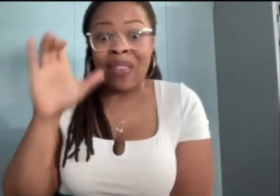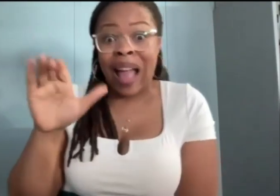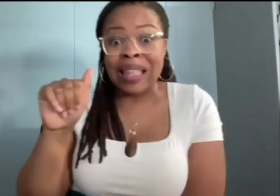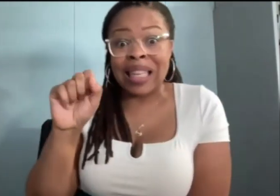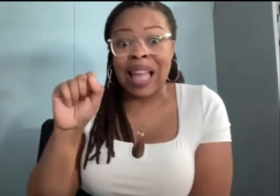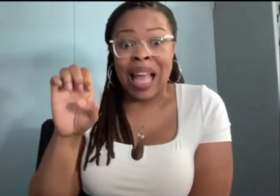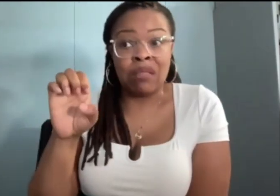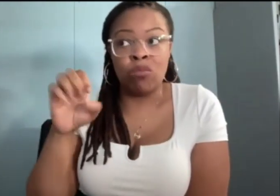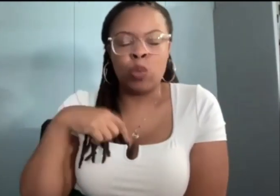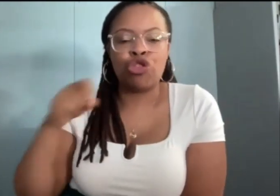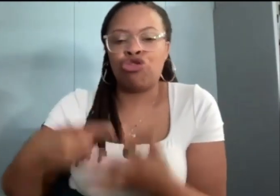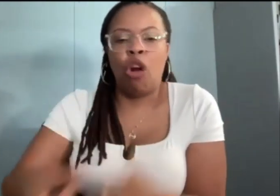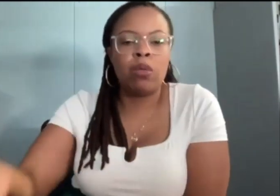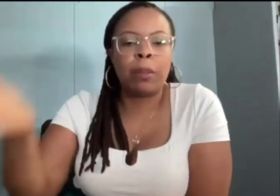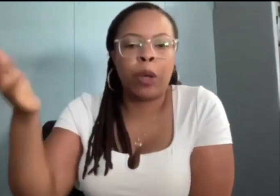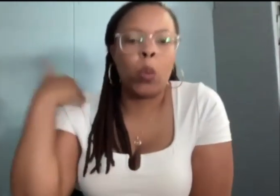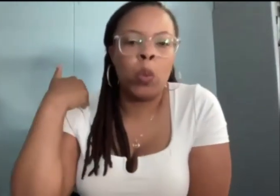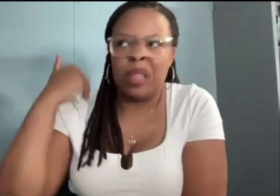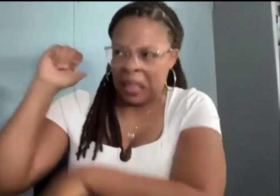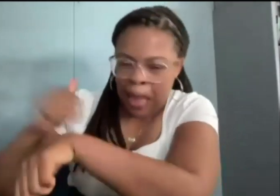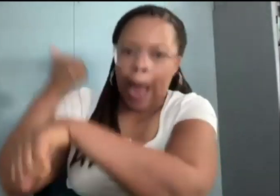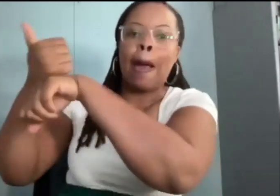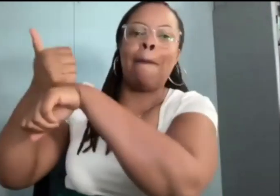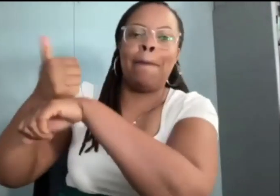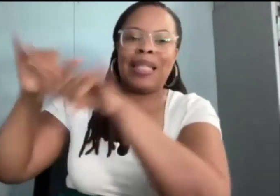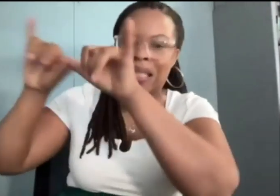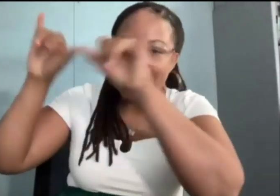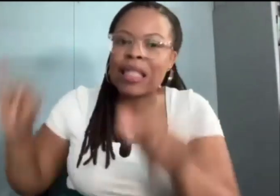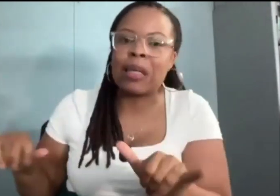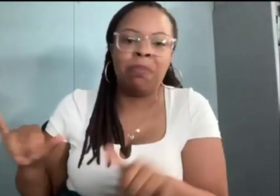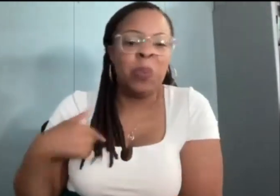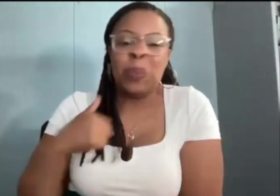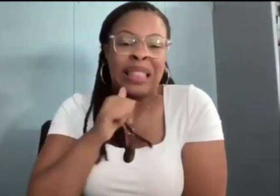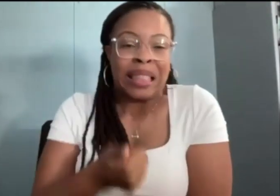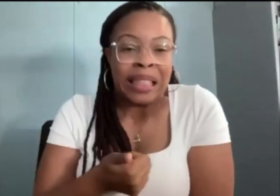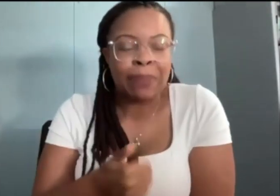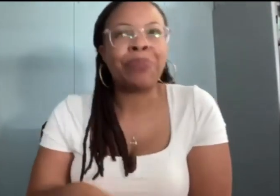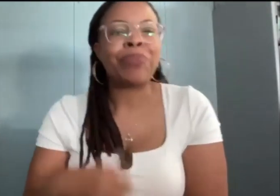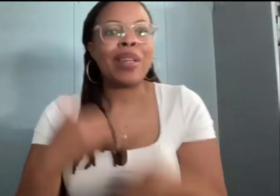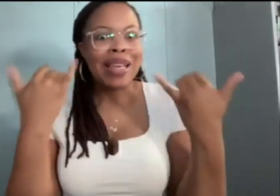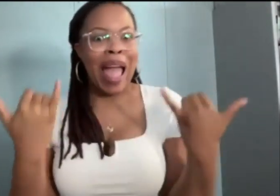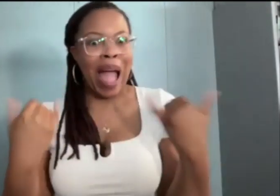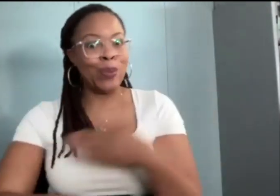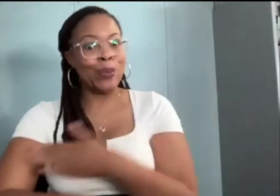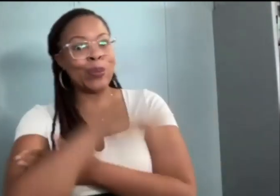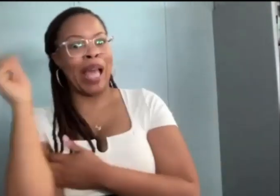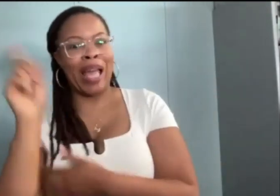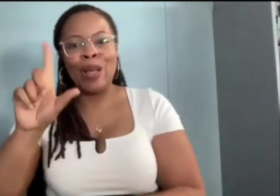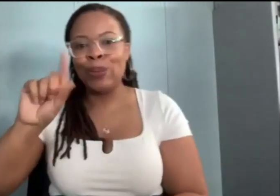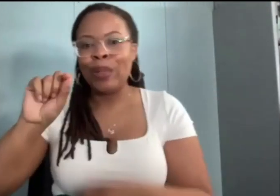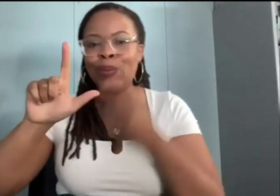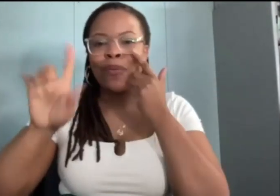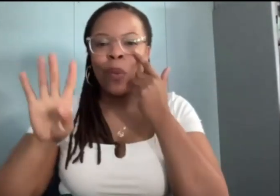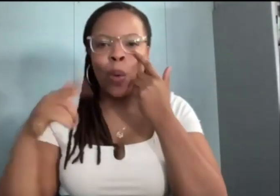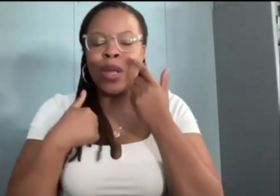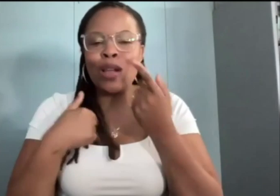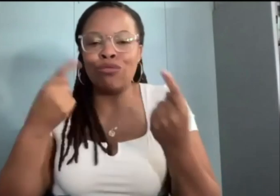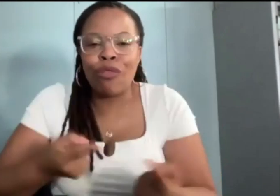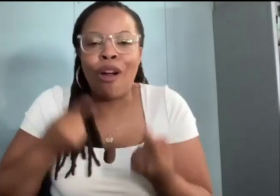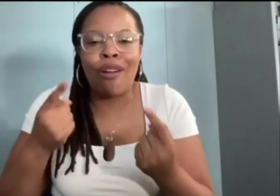deaf bodies were not included as well. Think about the cases that have happened years ago. We were not included. And